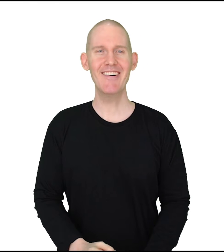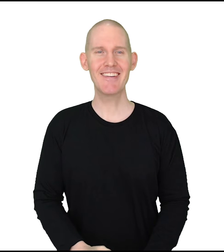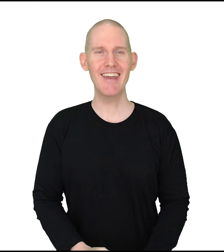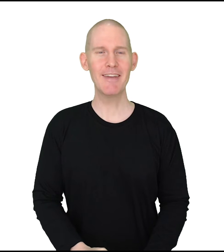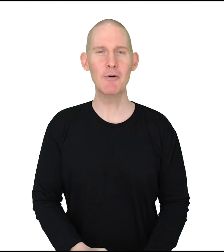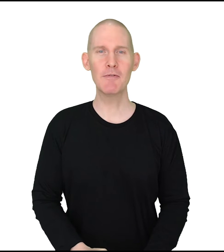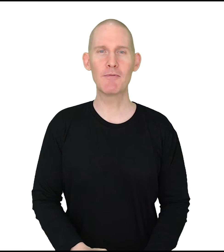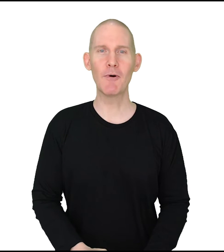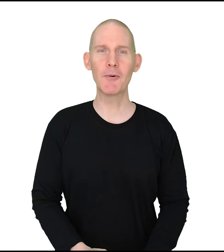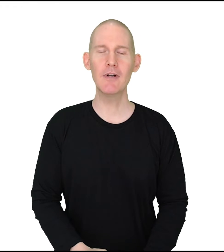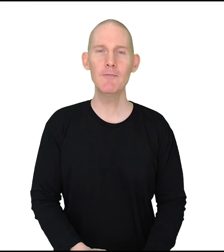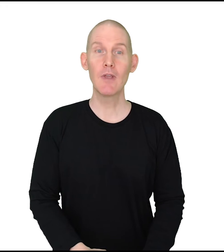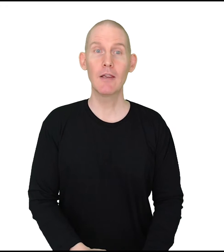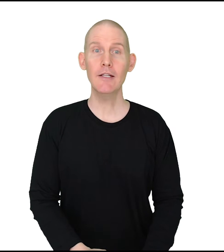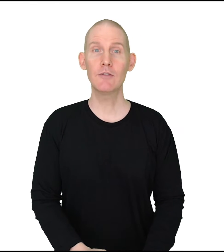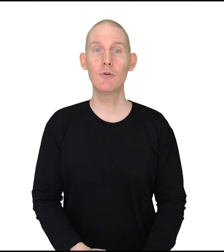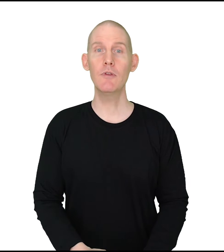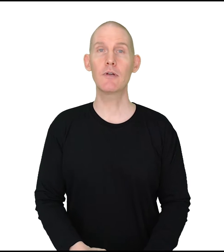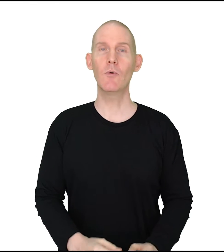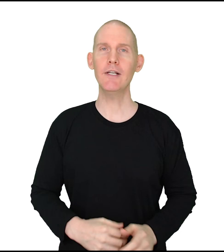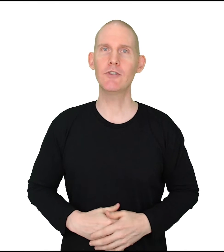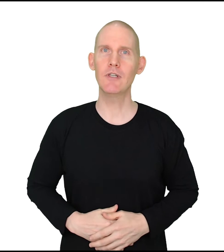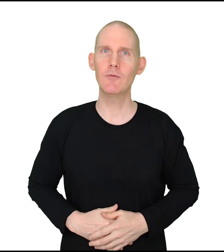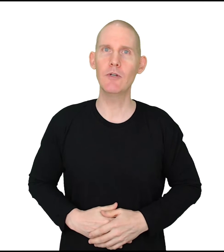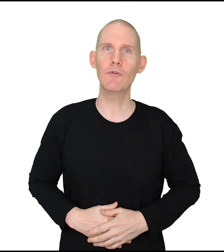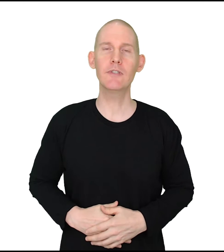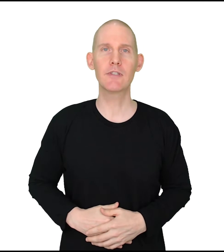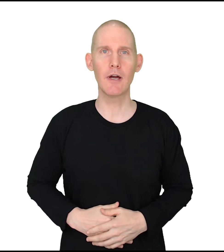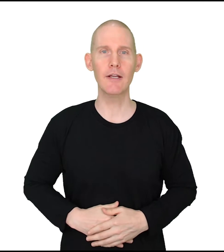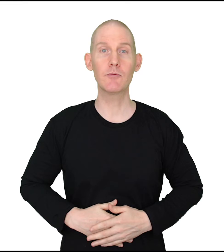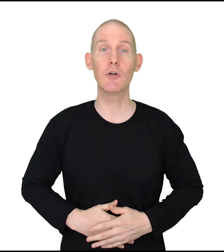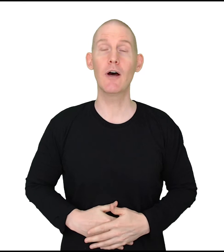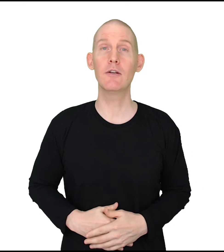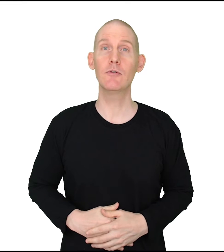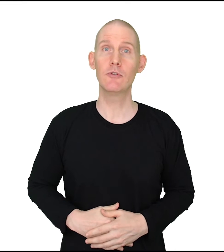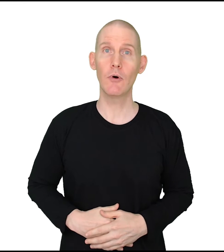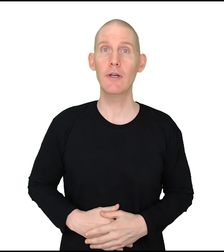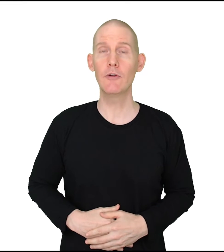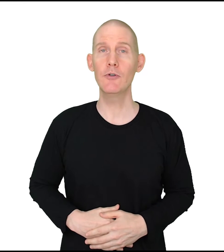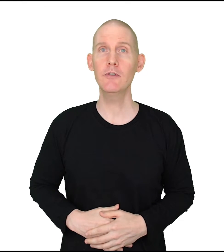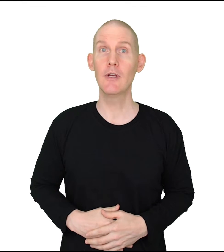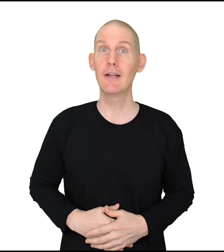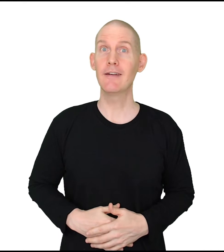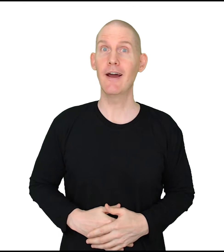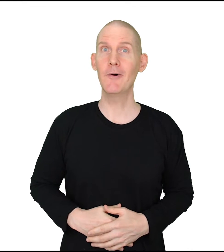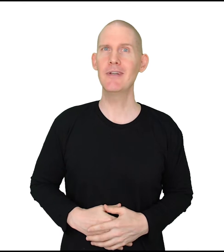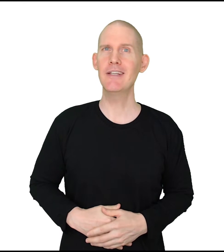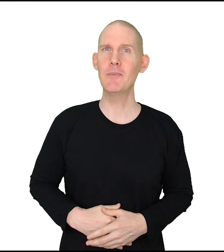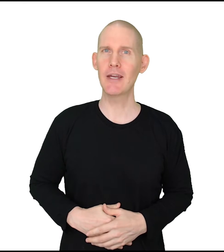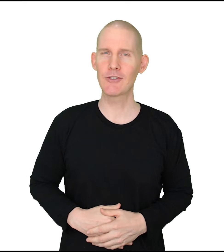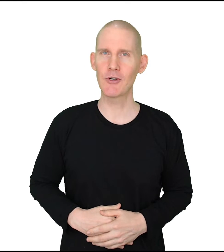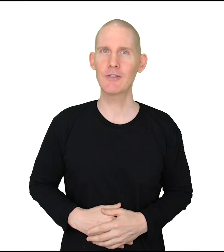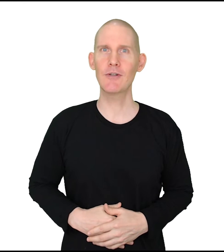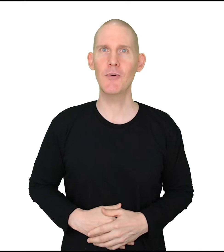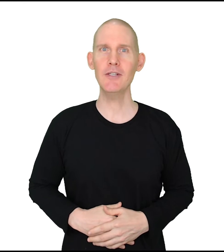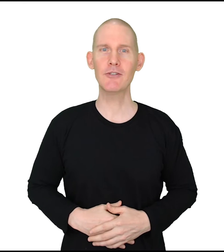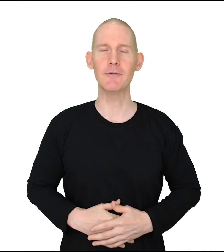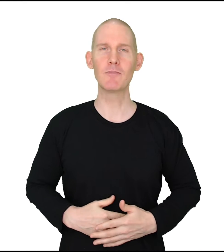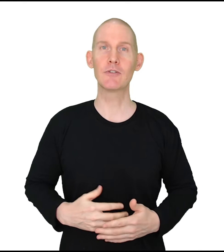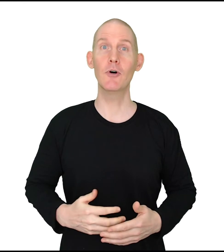Okay, moving forward, let's do the question. We know the signs. We know how to do joy, lose. Now we need to make sure it's a question. So here's